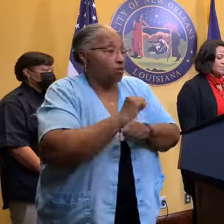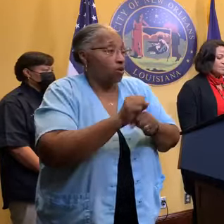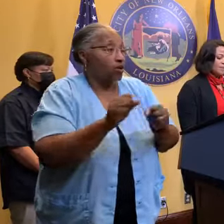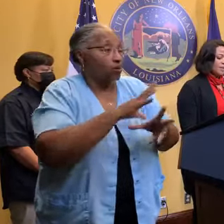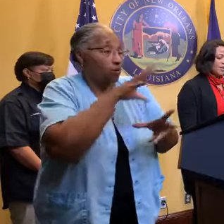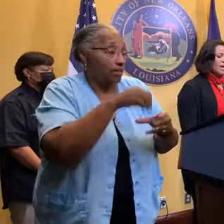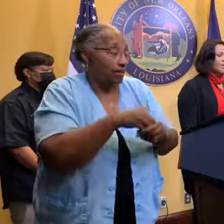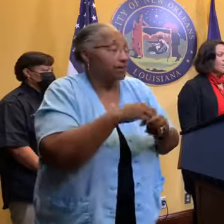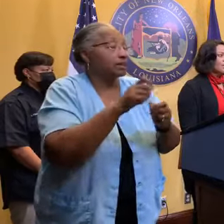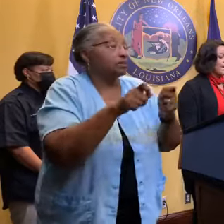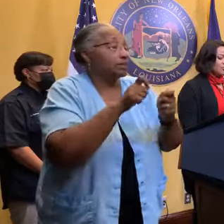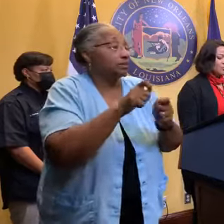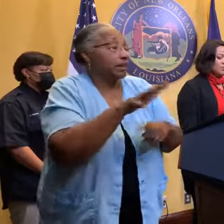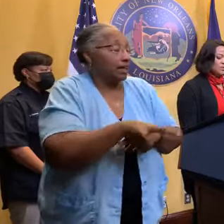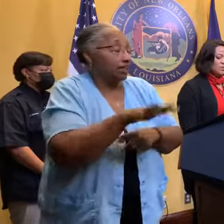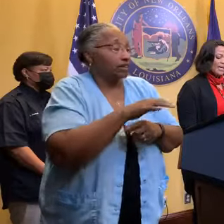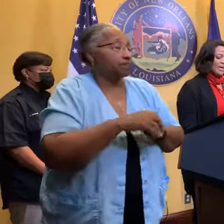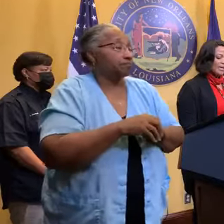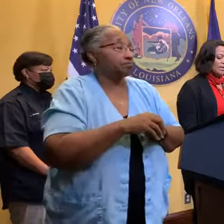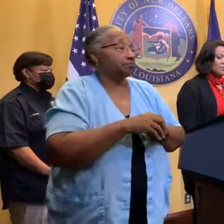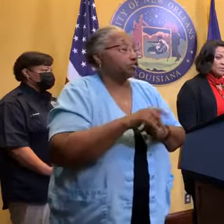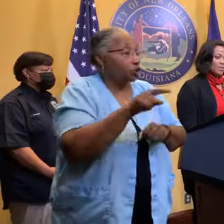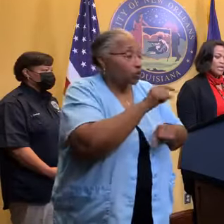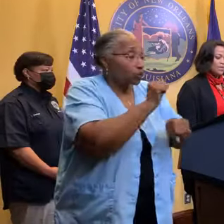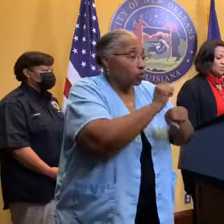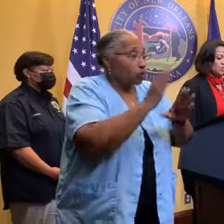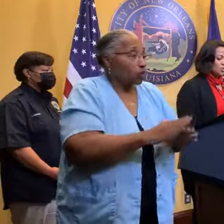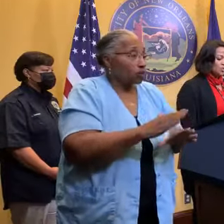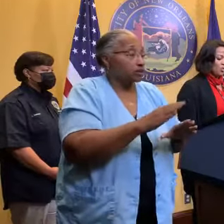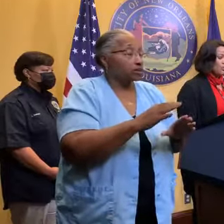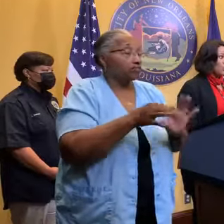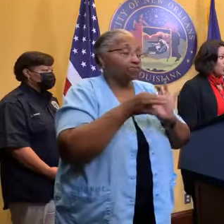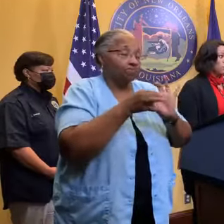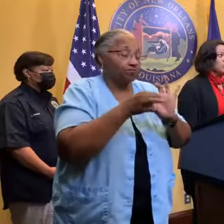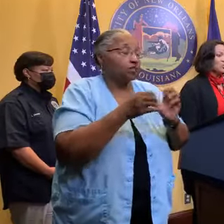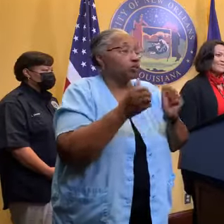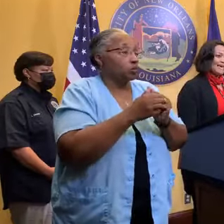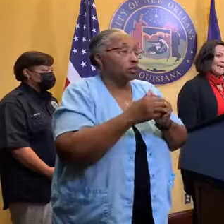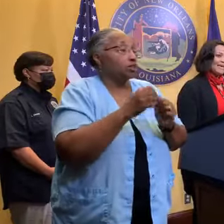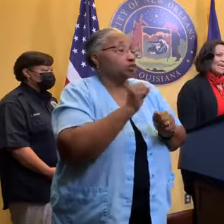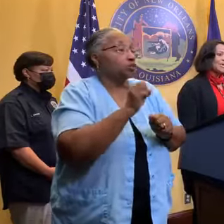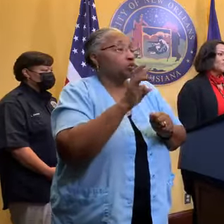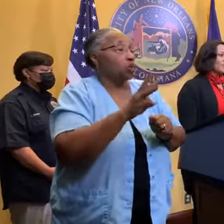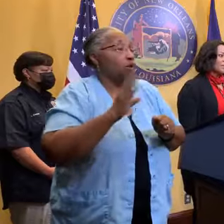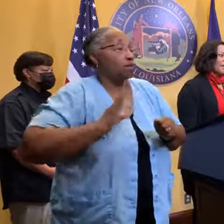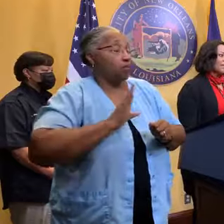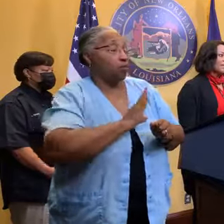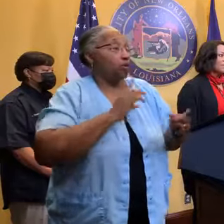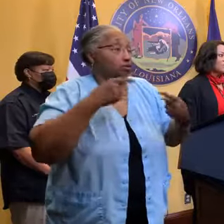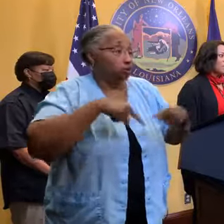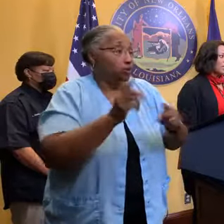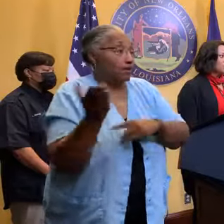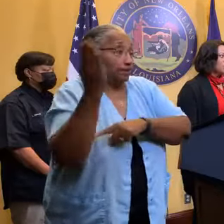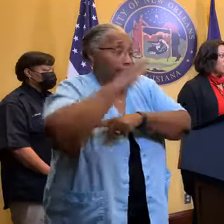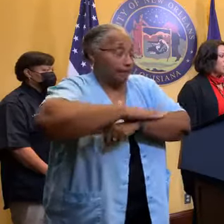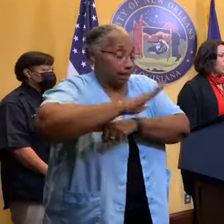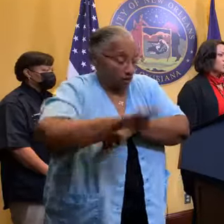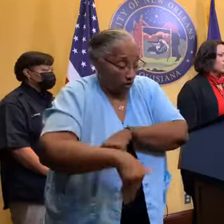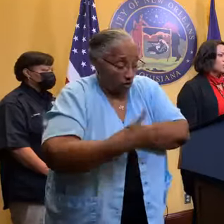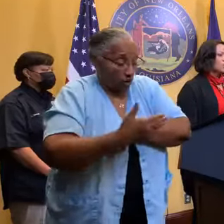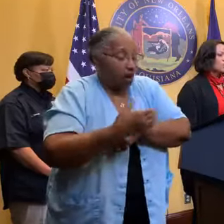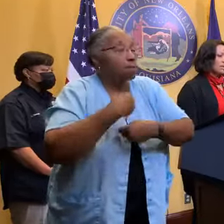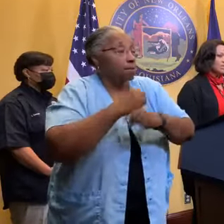restoration. That crew will stay in close communication with Sewage and Water Board during the day, throughout the night, so we can make sure that we're